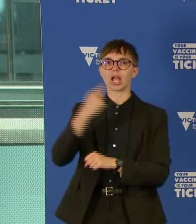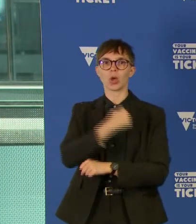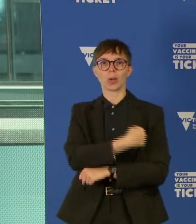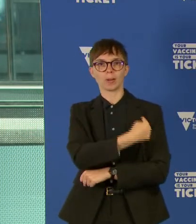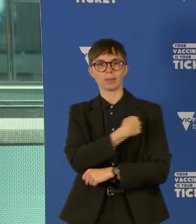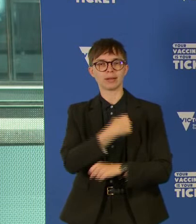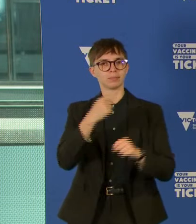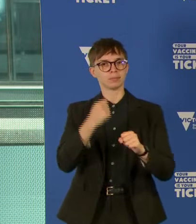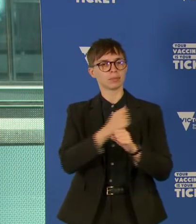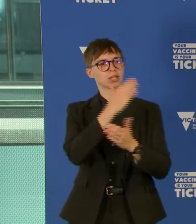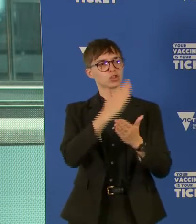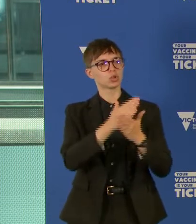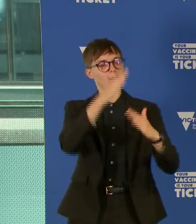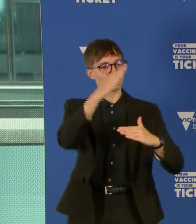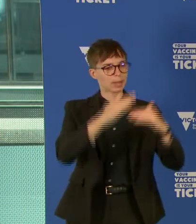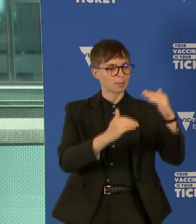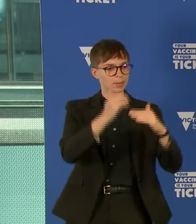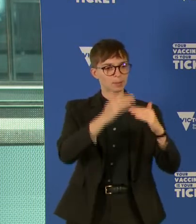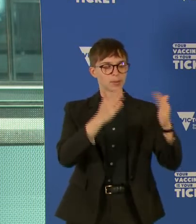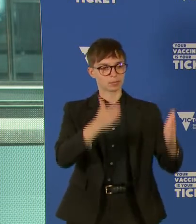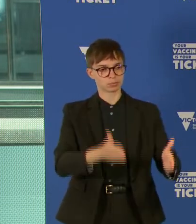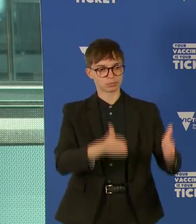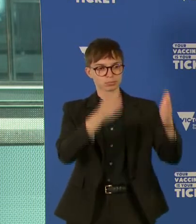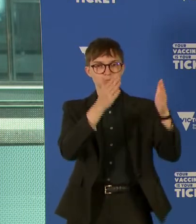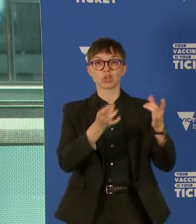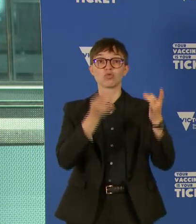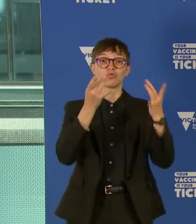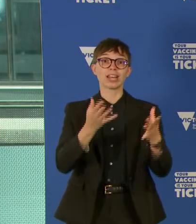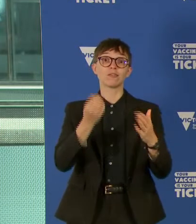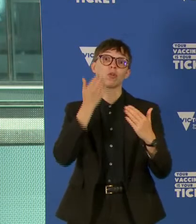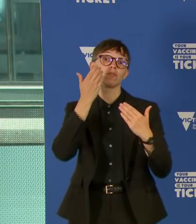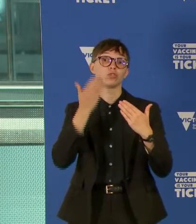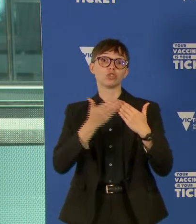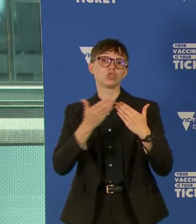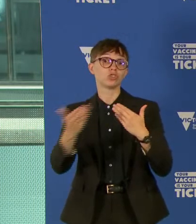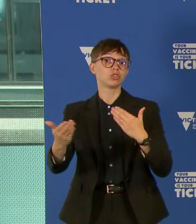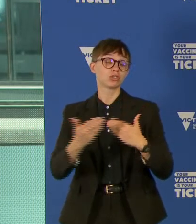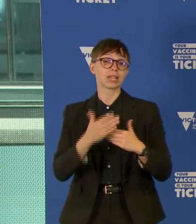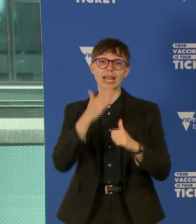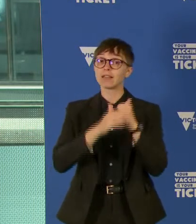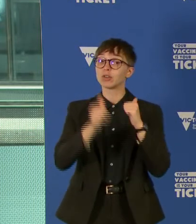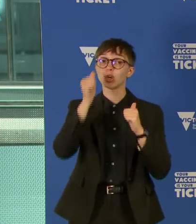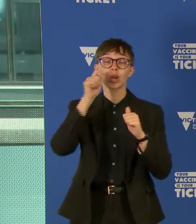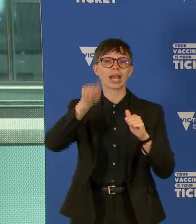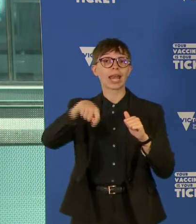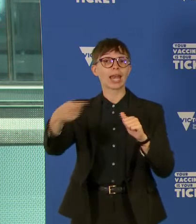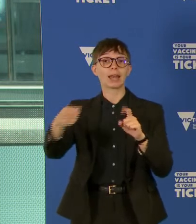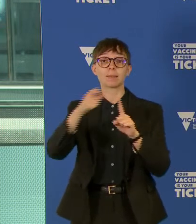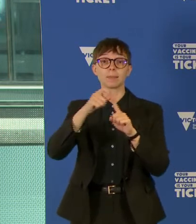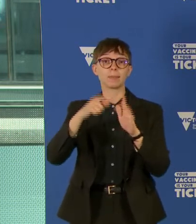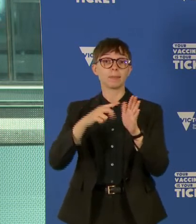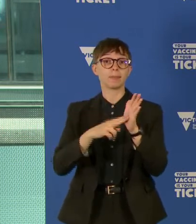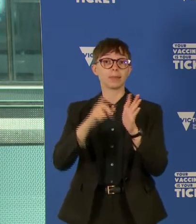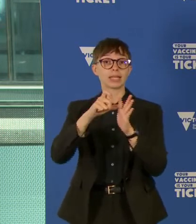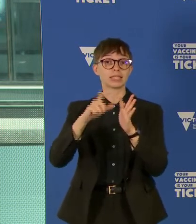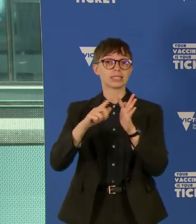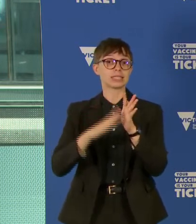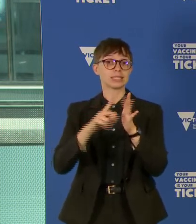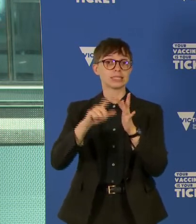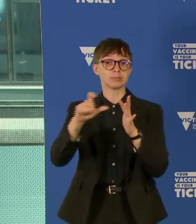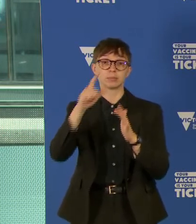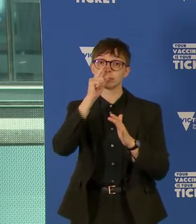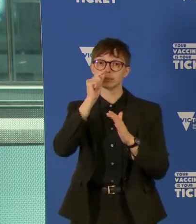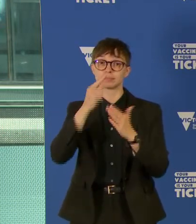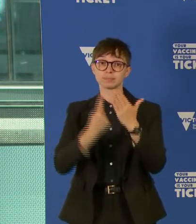pandemic, hopefully with the worst of it well and truly behind us, but for future pandemics. But they're also centres for a